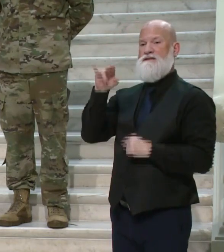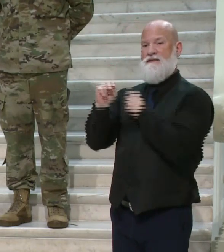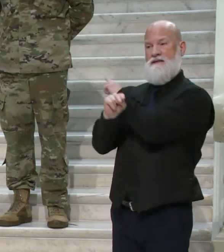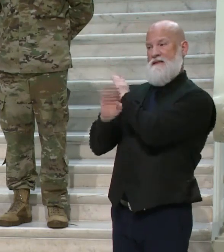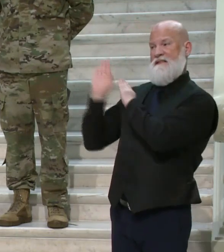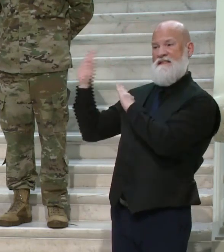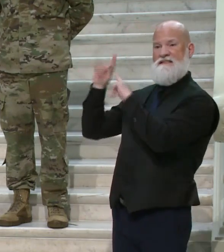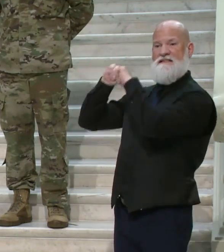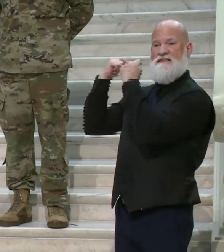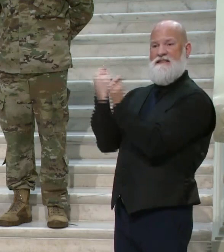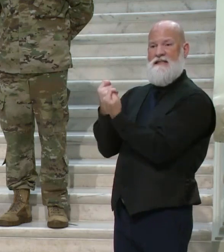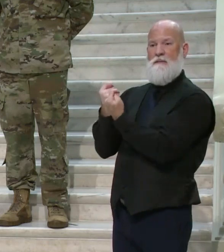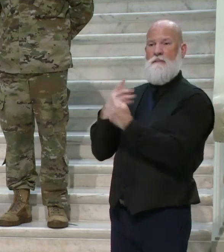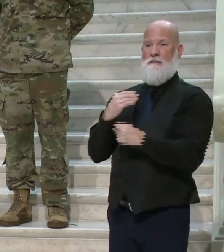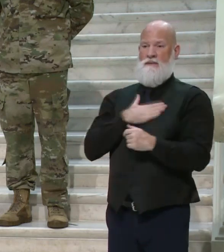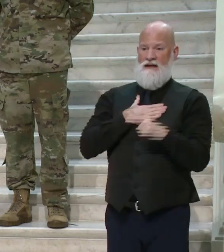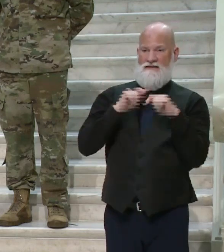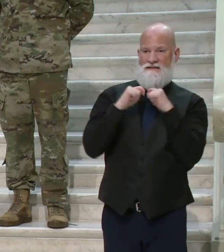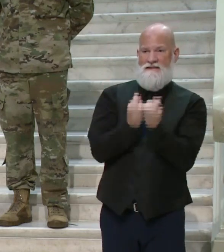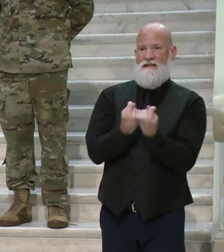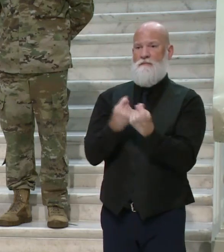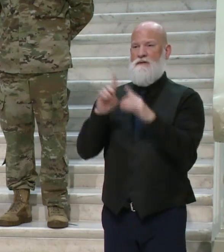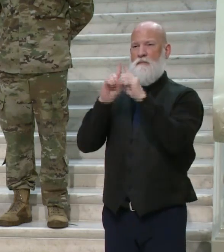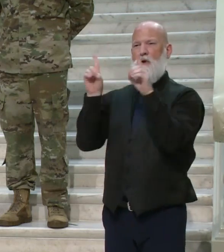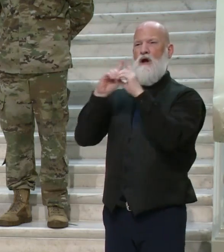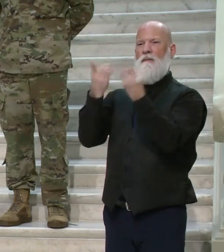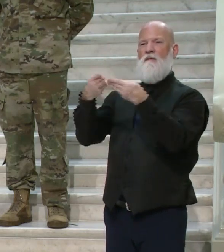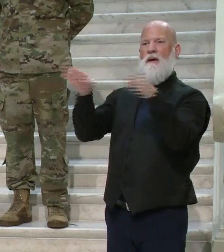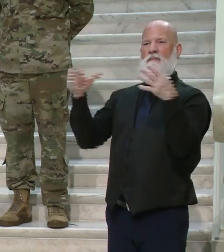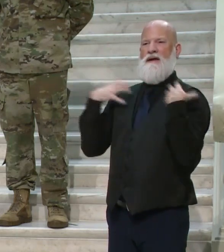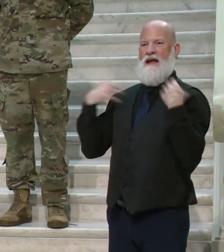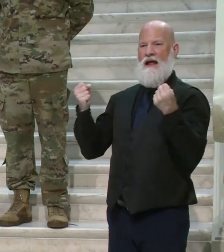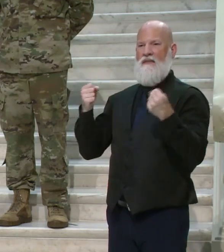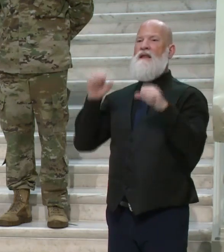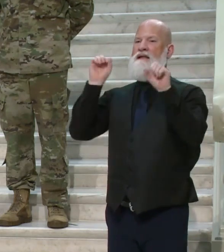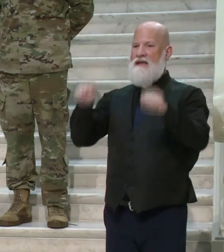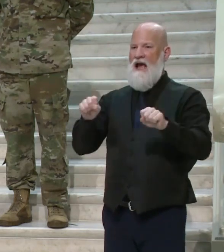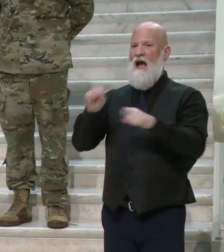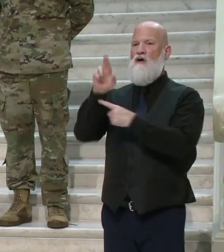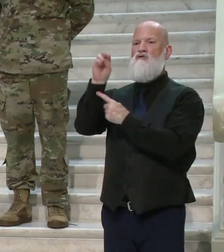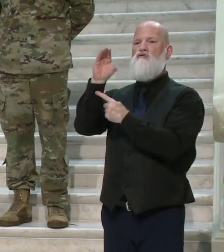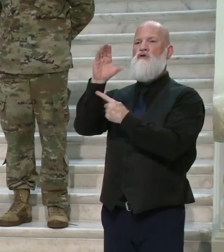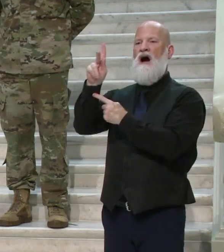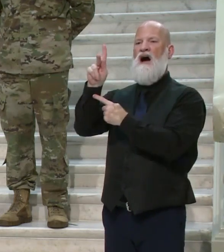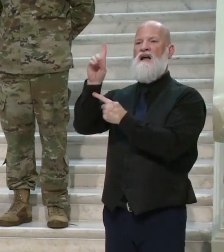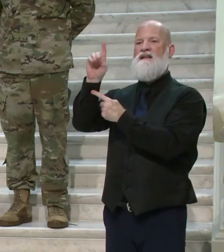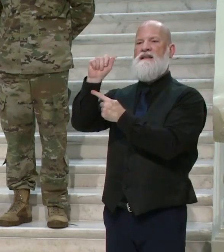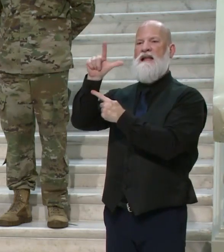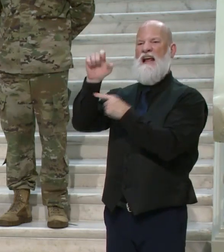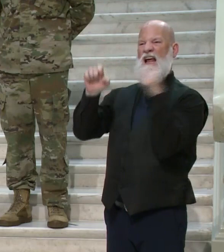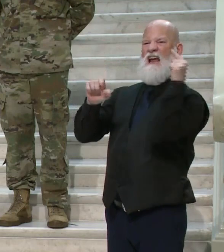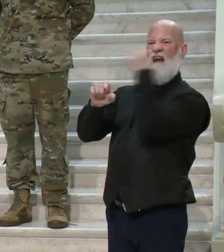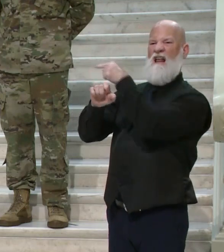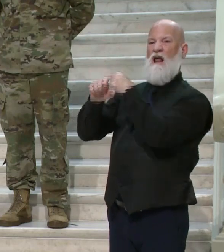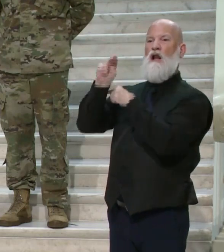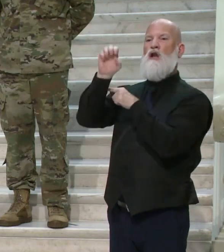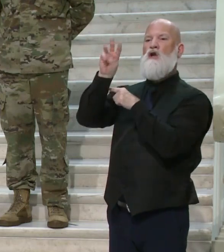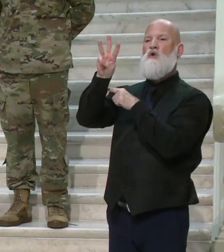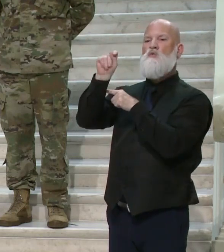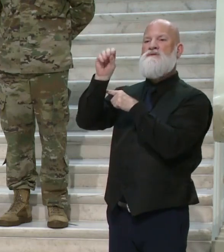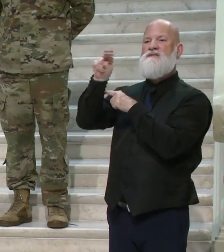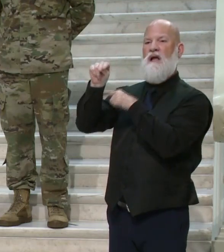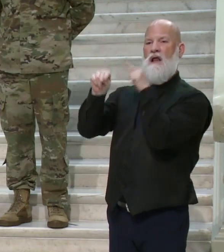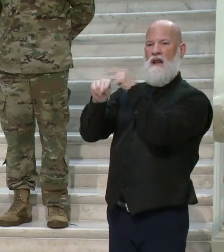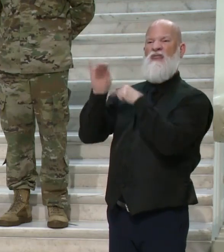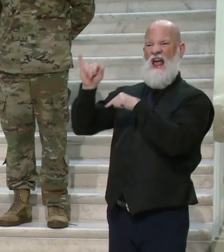up considerably. Gwinnett Rockdale Newton is planning testing campaign right now, and